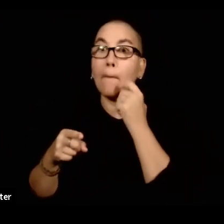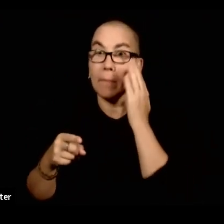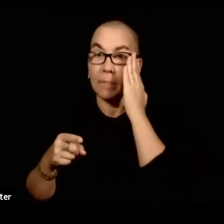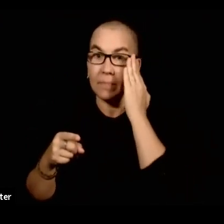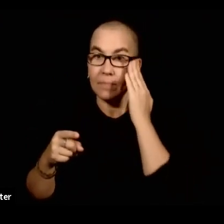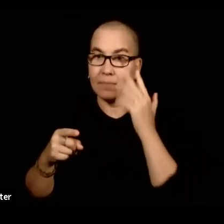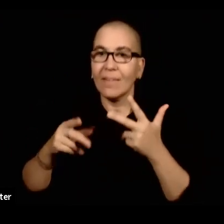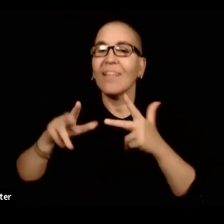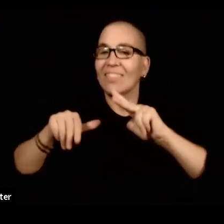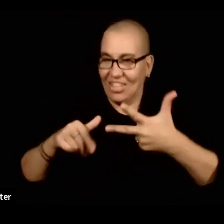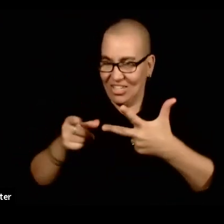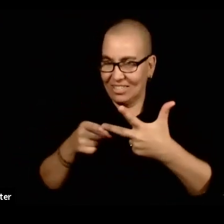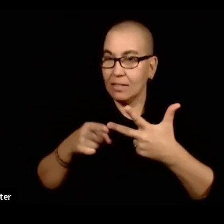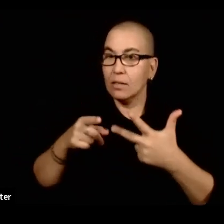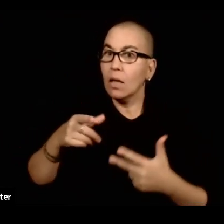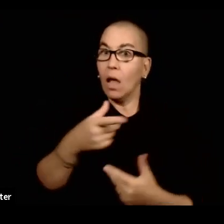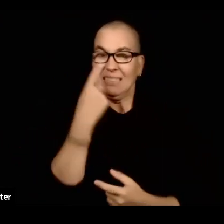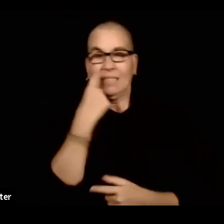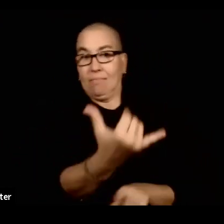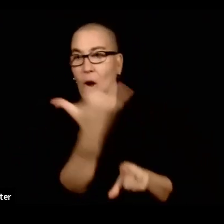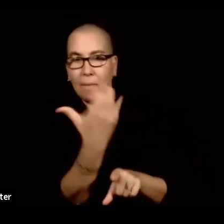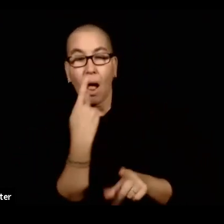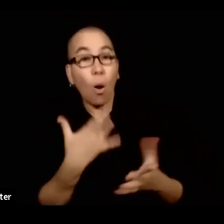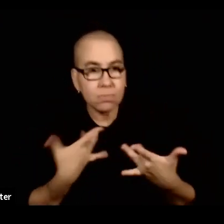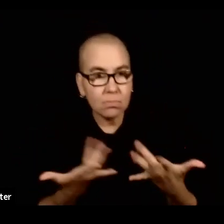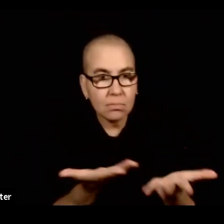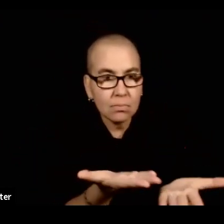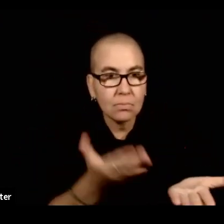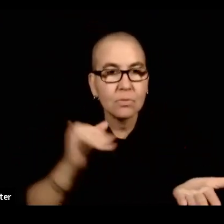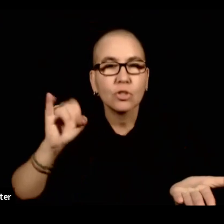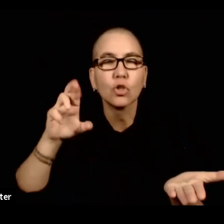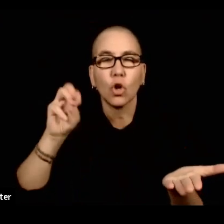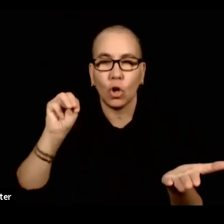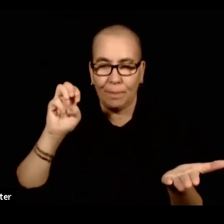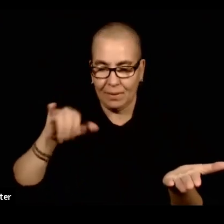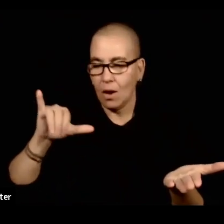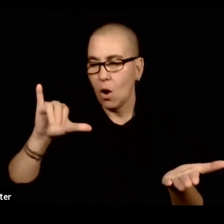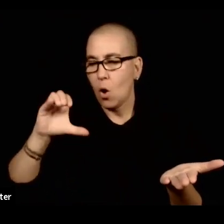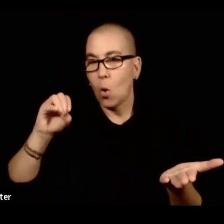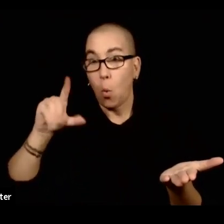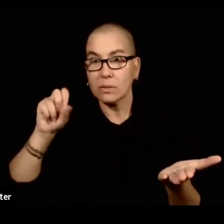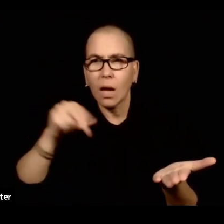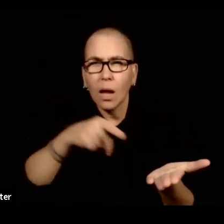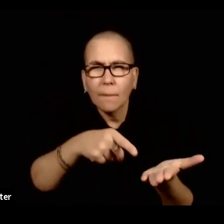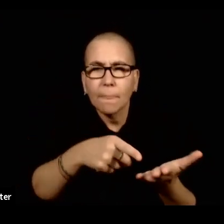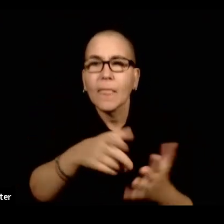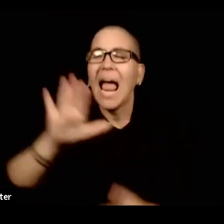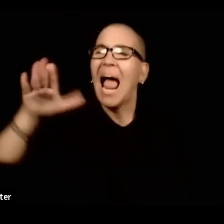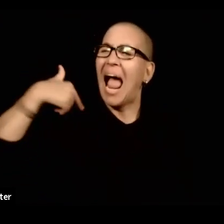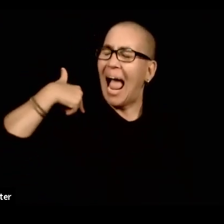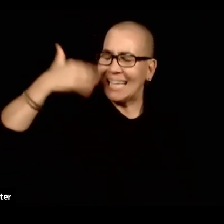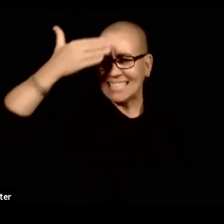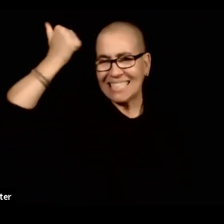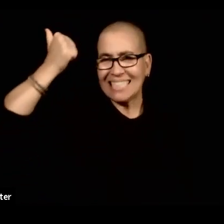Hi, I've been meaning to ask this question following the school's announcement, and that has to do with the subject of aerosols